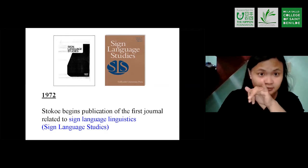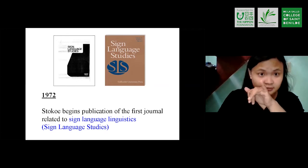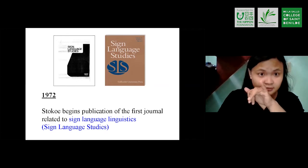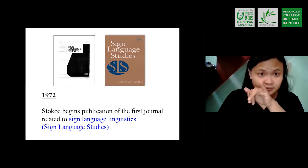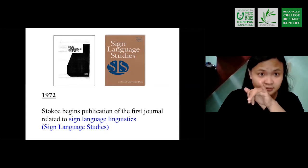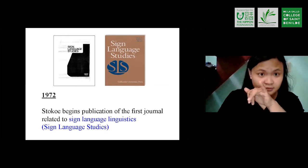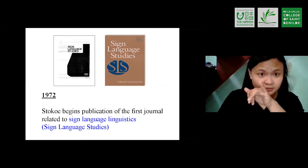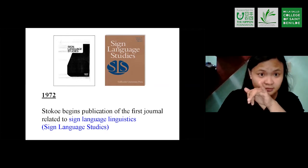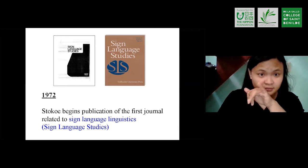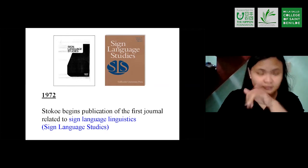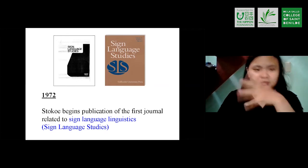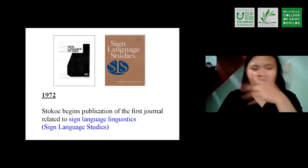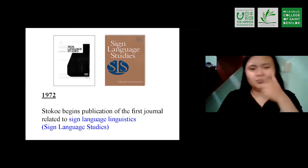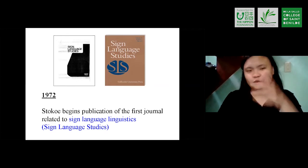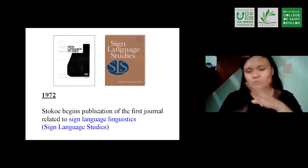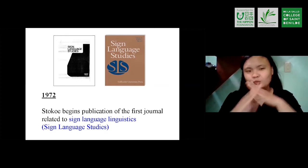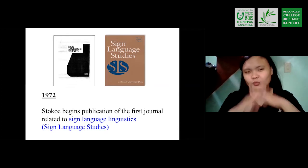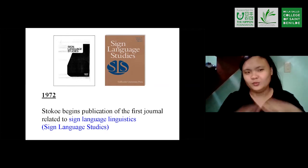Okay.